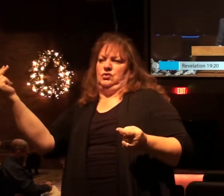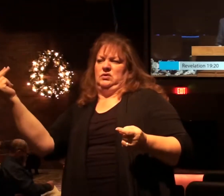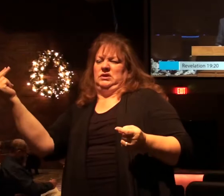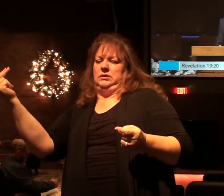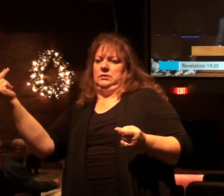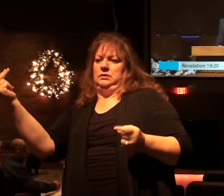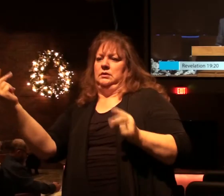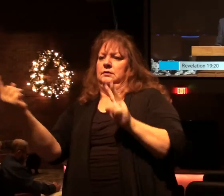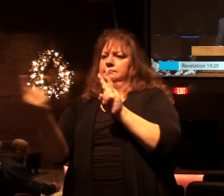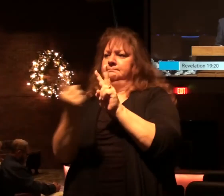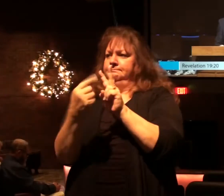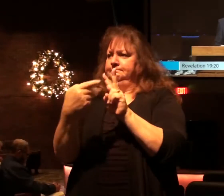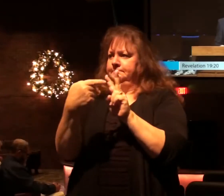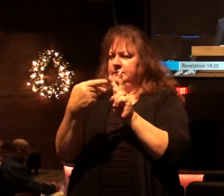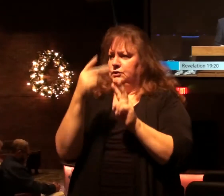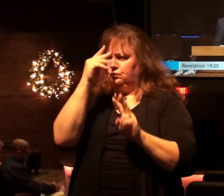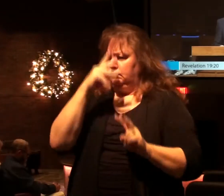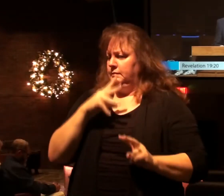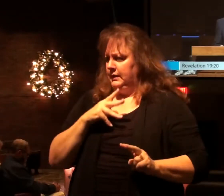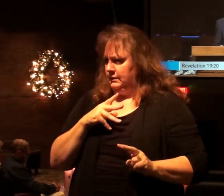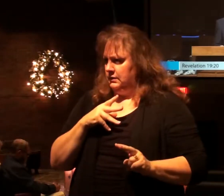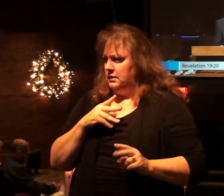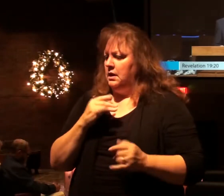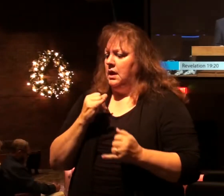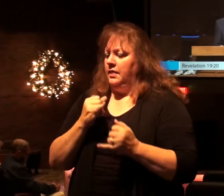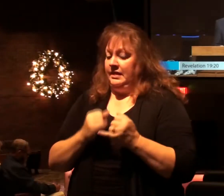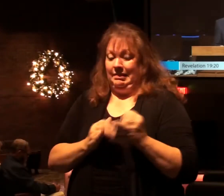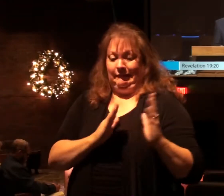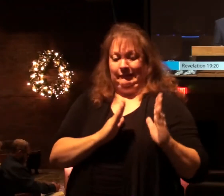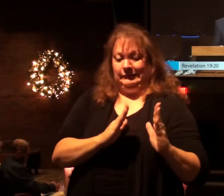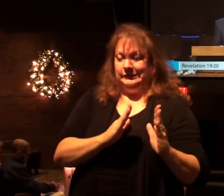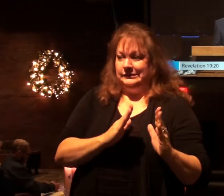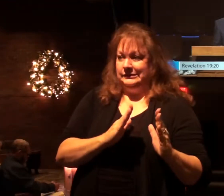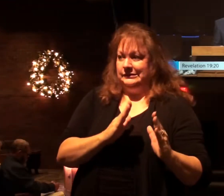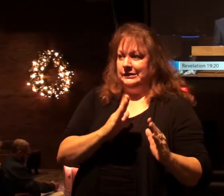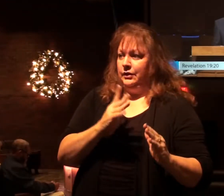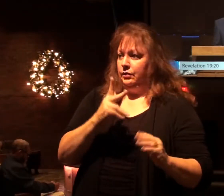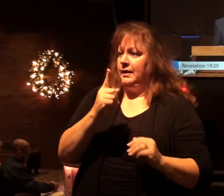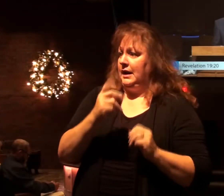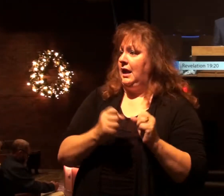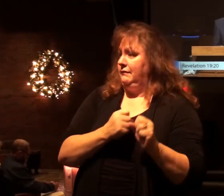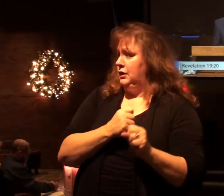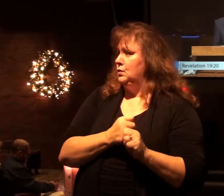Revelation. And 2 key people, the last portion of the 7 years.